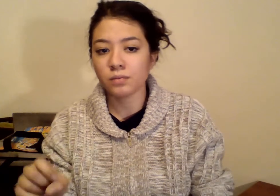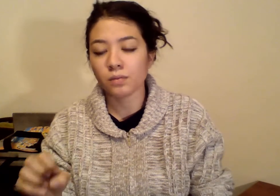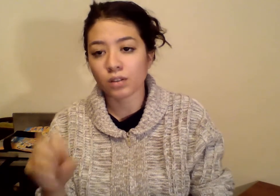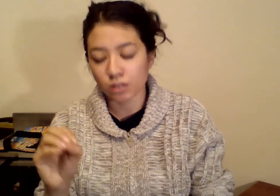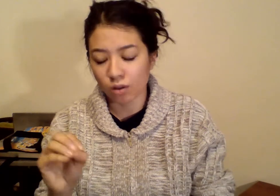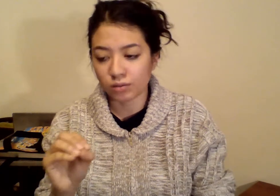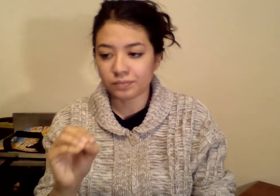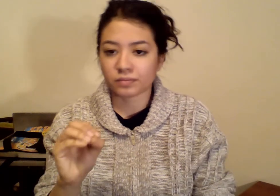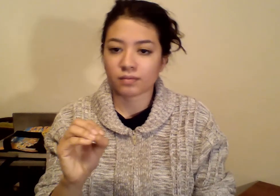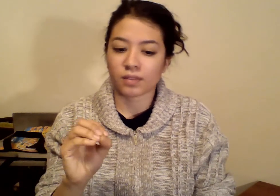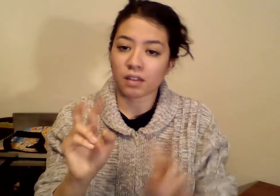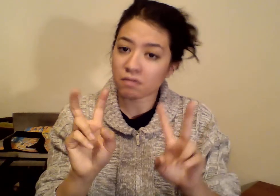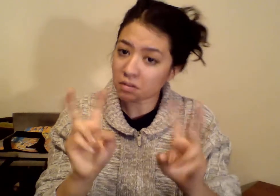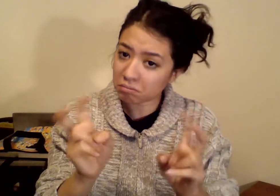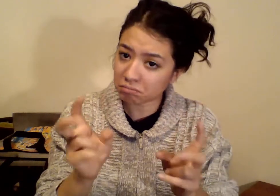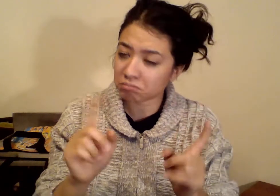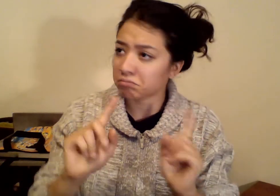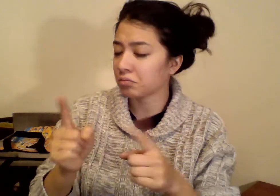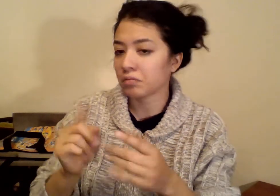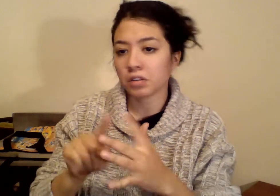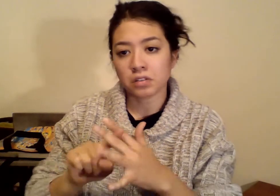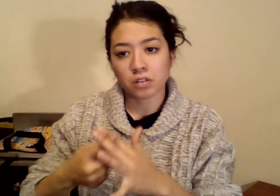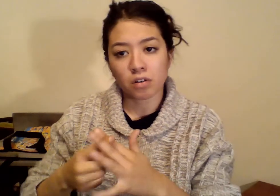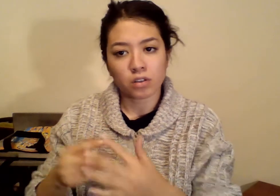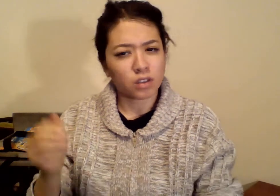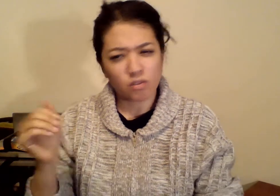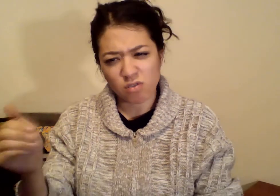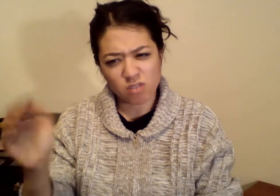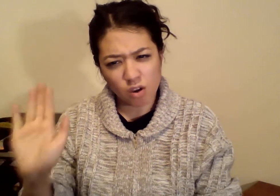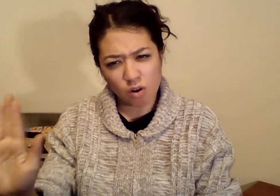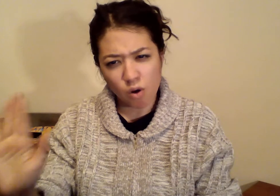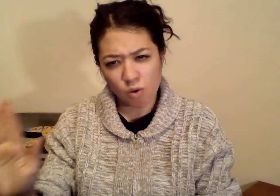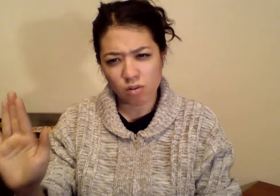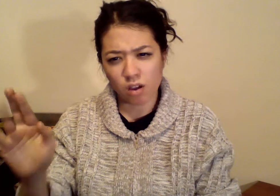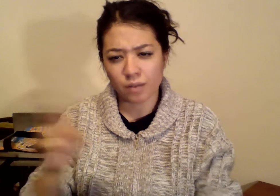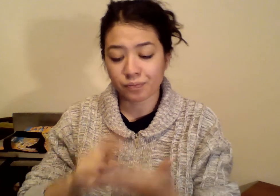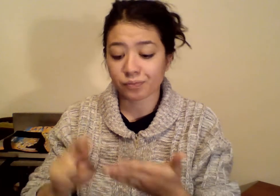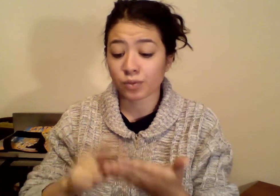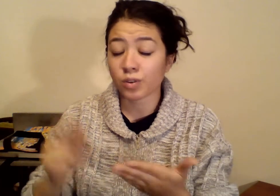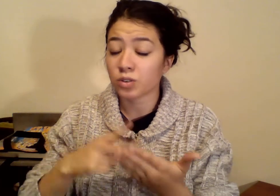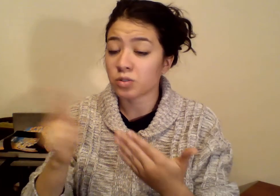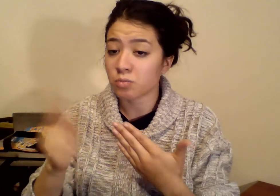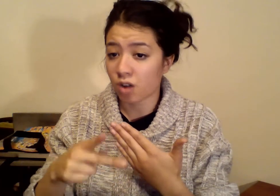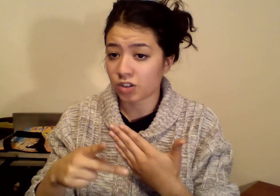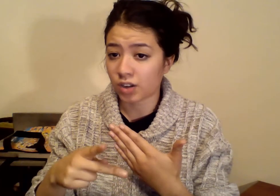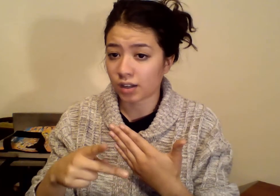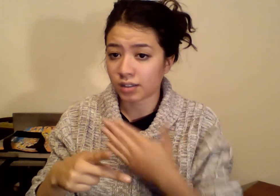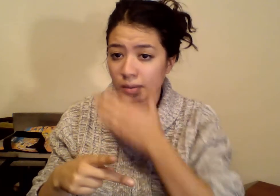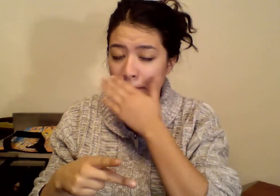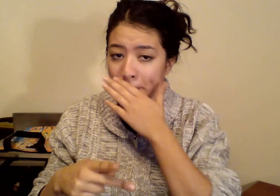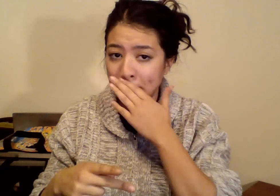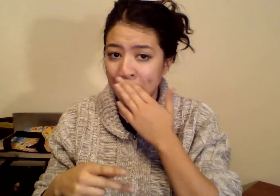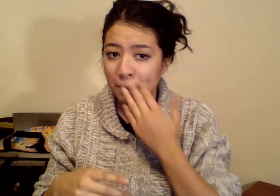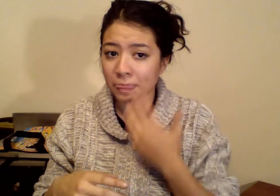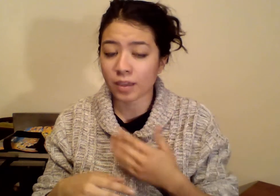their own research project. And you can really arrange this however you'd like. I usually have students practice the skills that I'm working